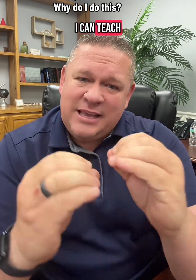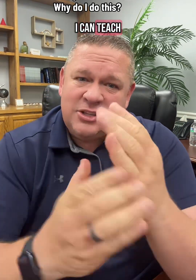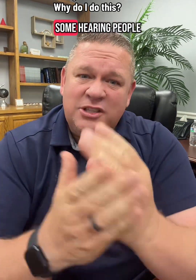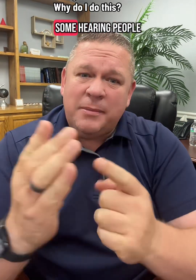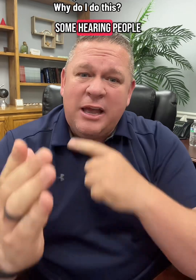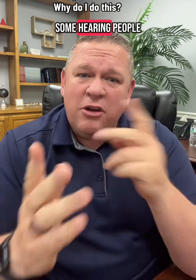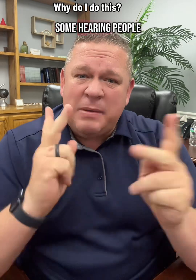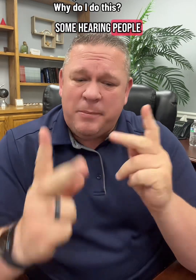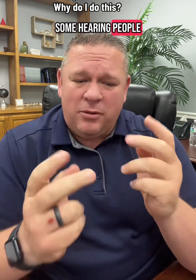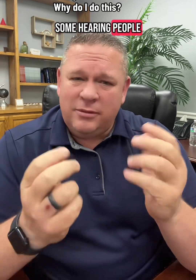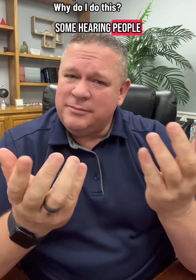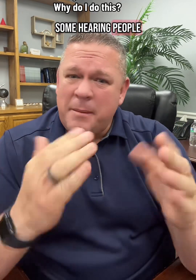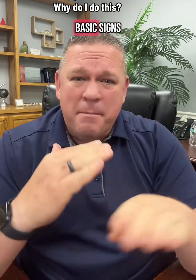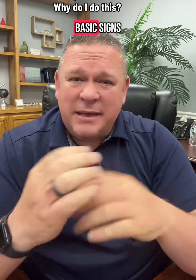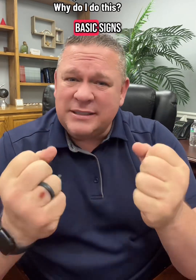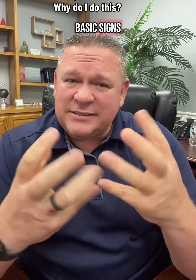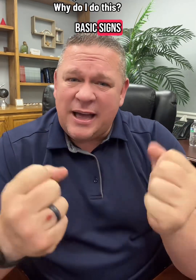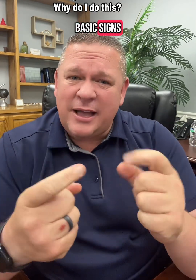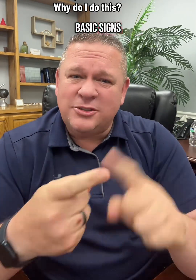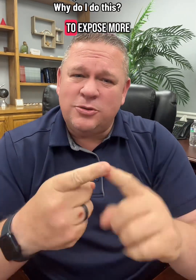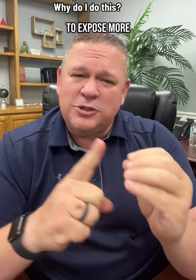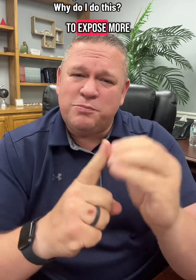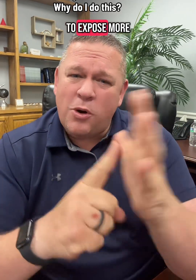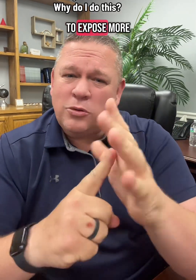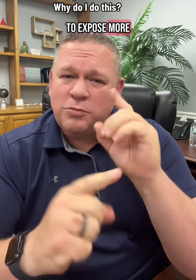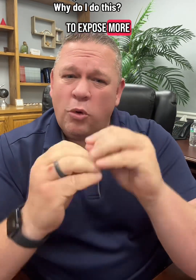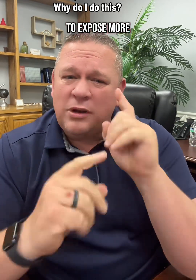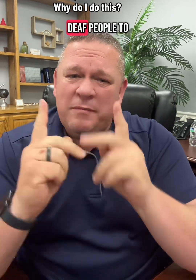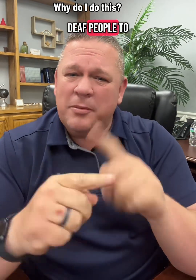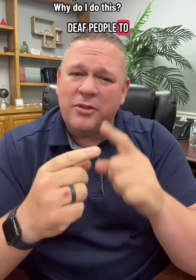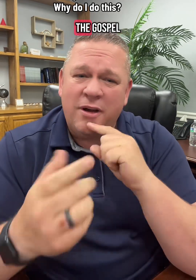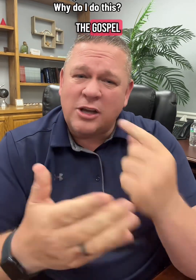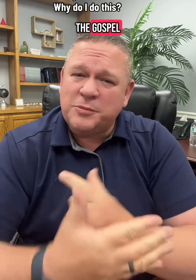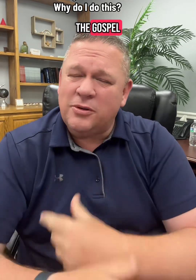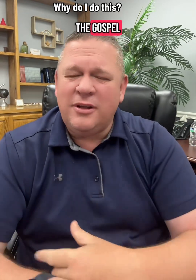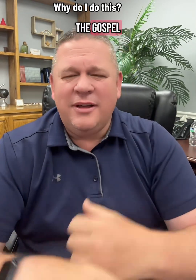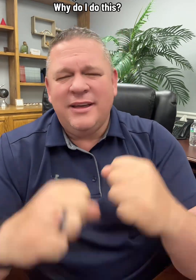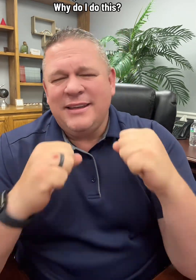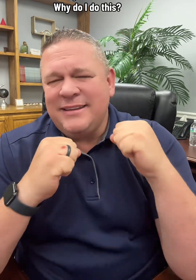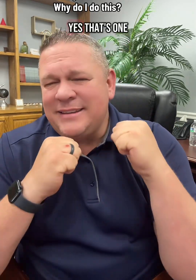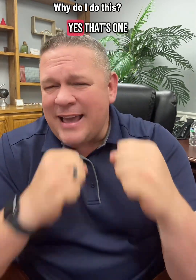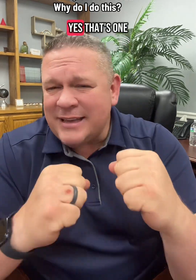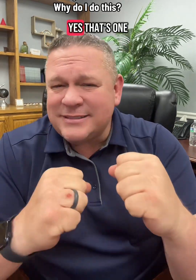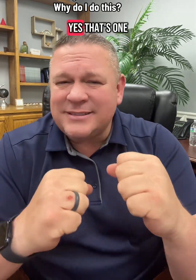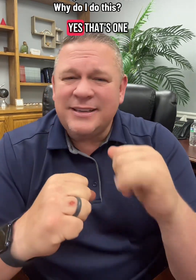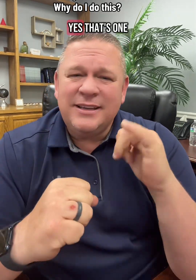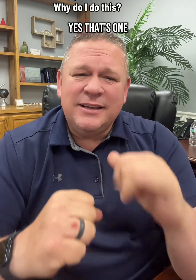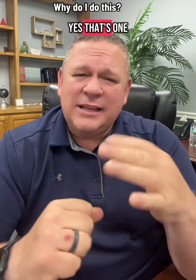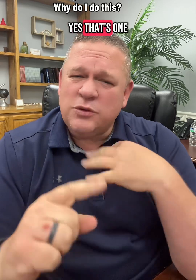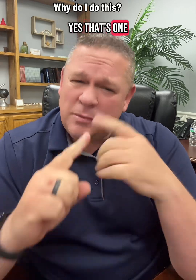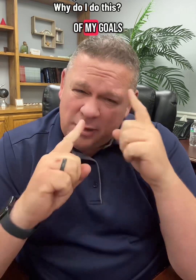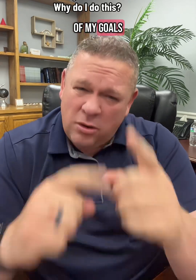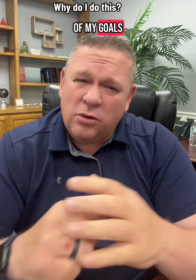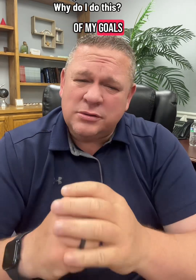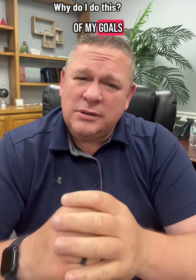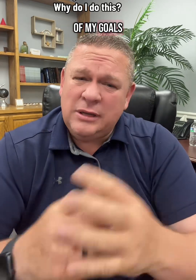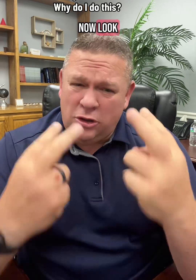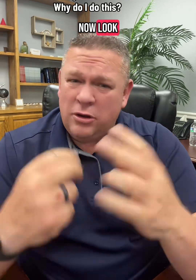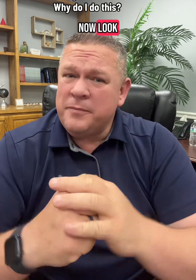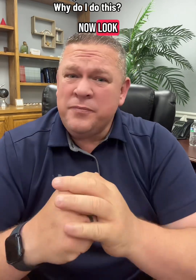some hearing people basic signs to expose more deaf people to the gospel, yes, that's one of my goals. Now look,